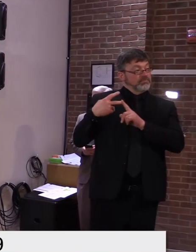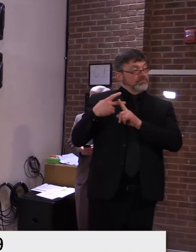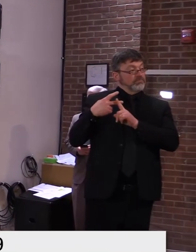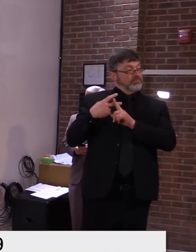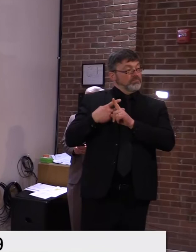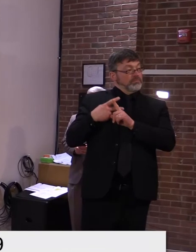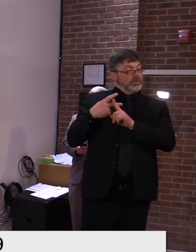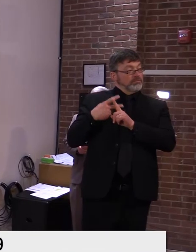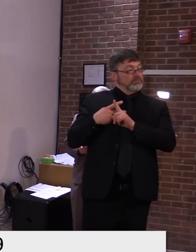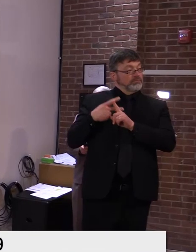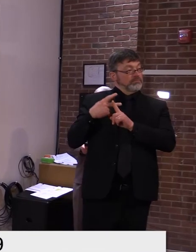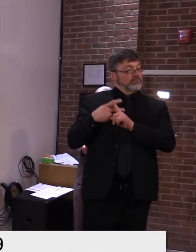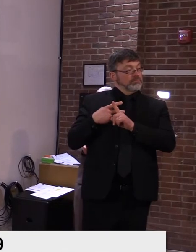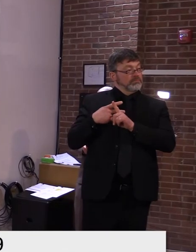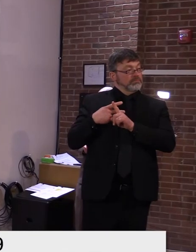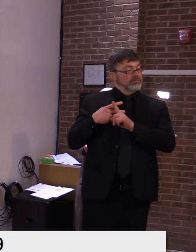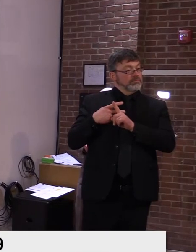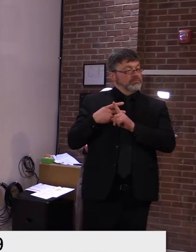why do you think that is?